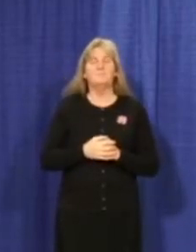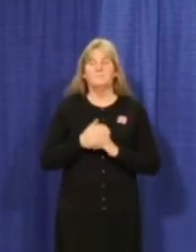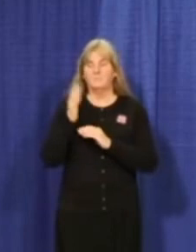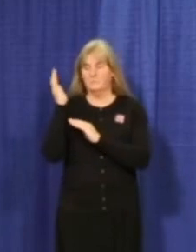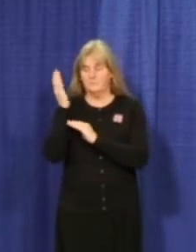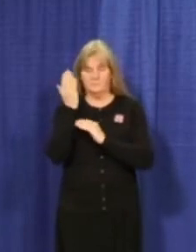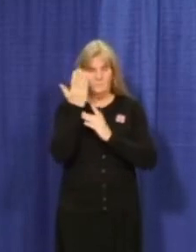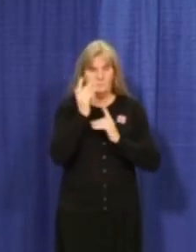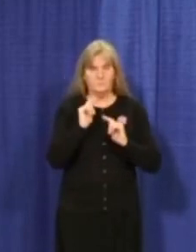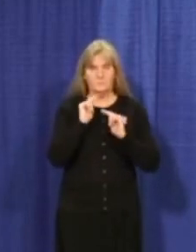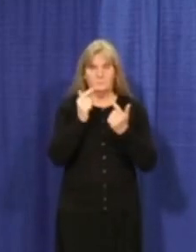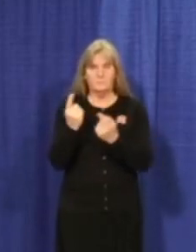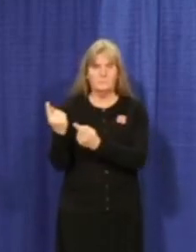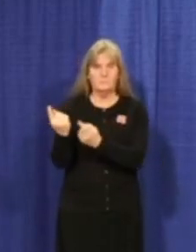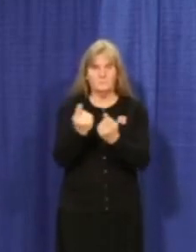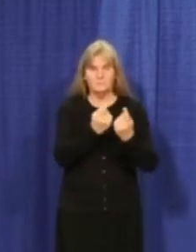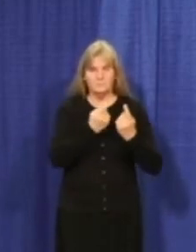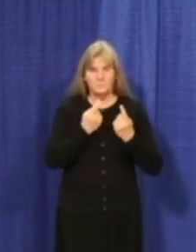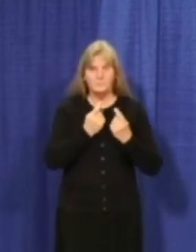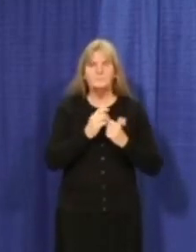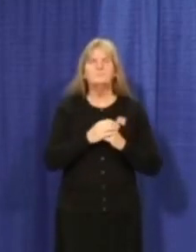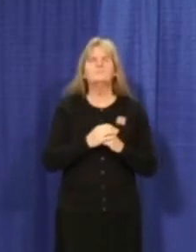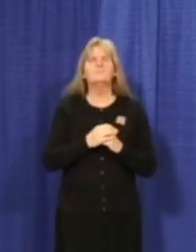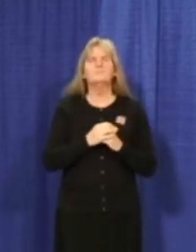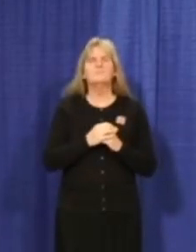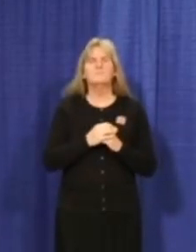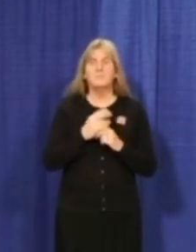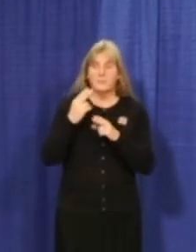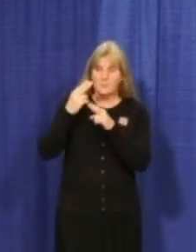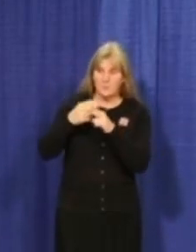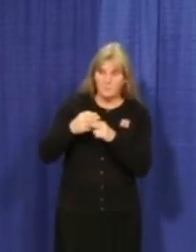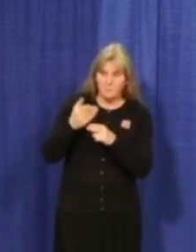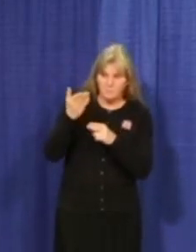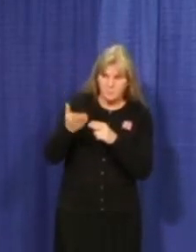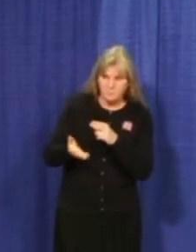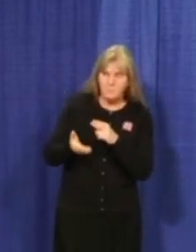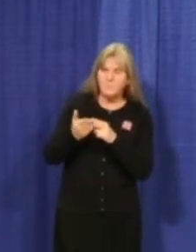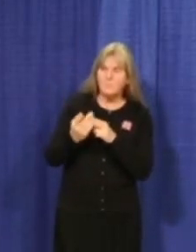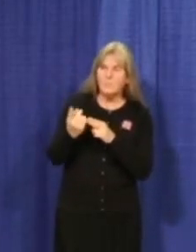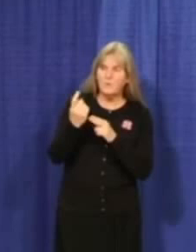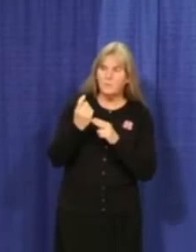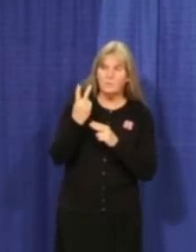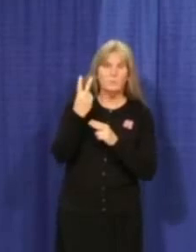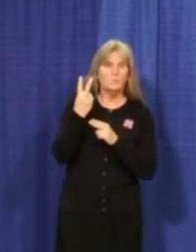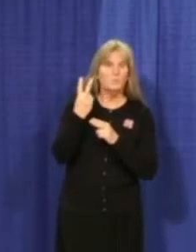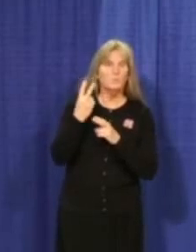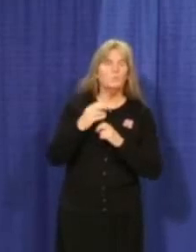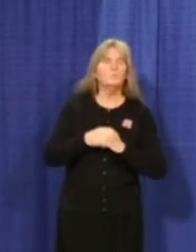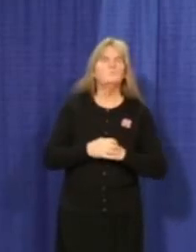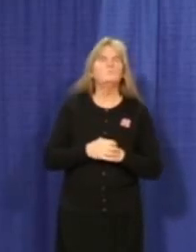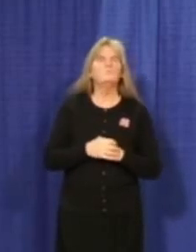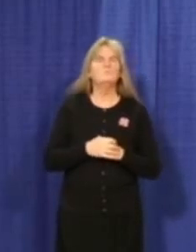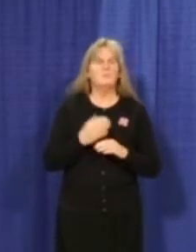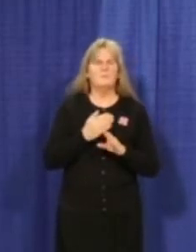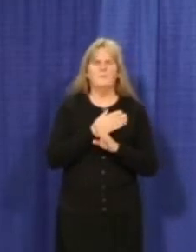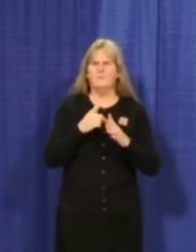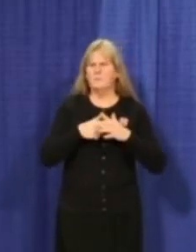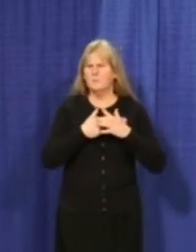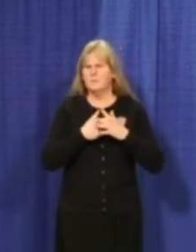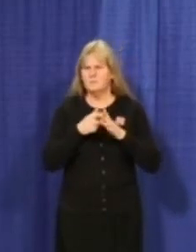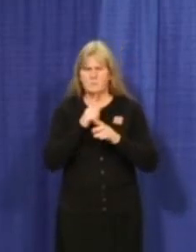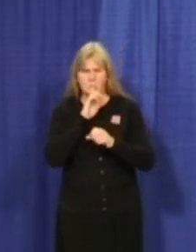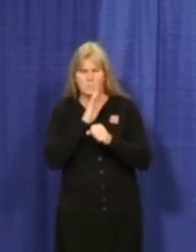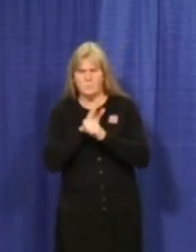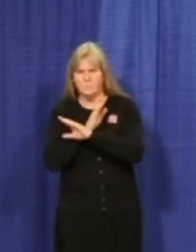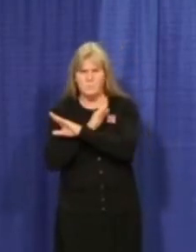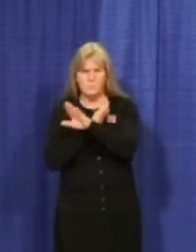our speakers, we will go to the phone lines for questions from reporters. We will call you by name, and you will each have 2 questions. Before we begin, I'd like to